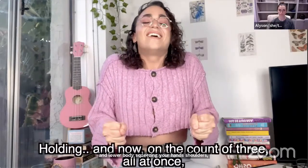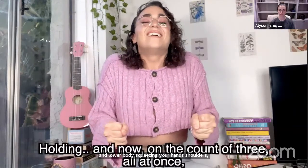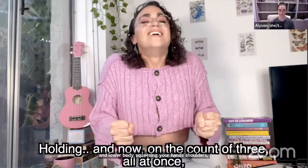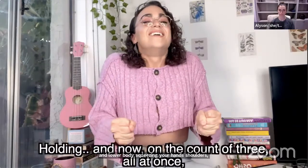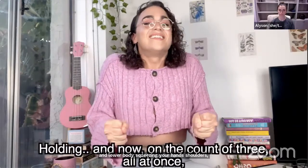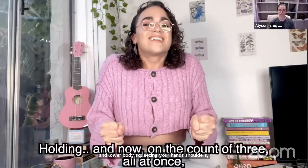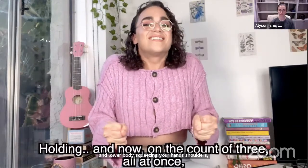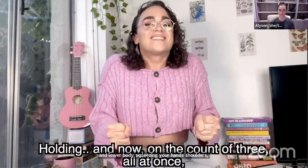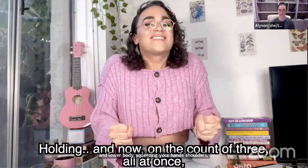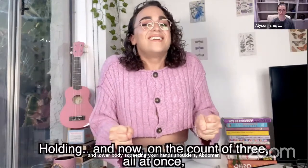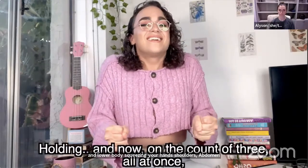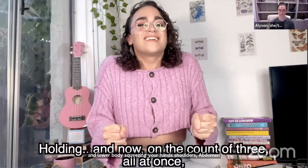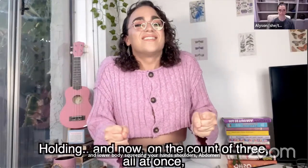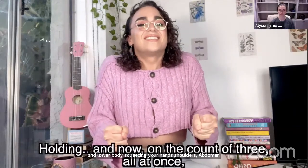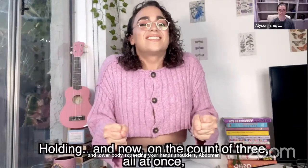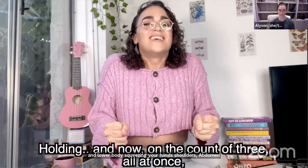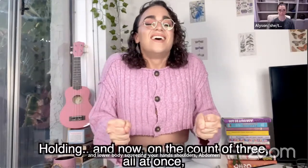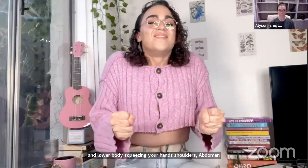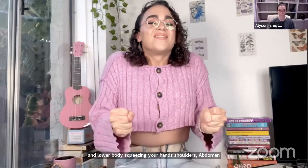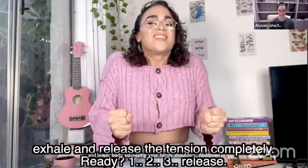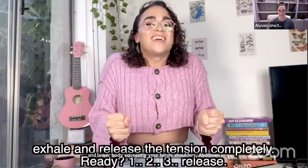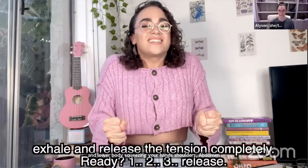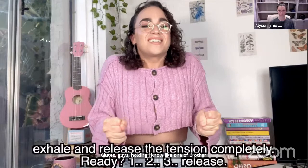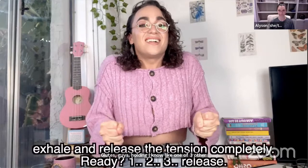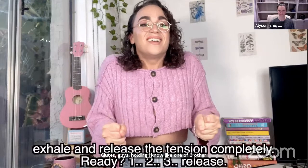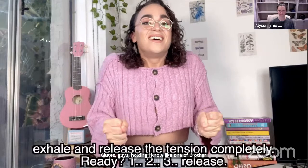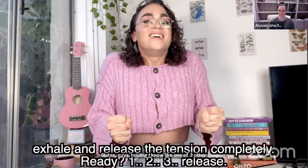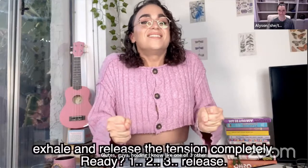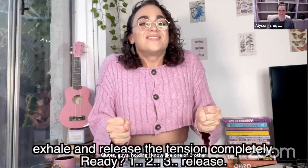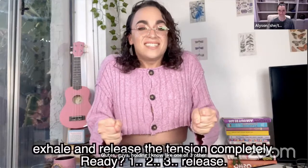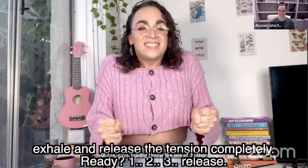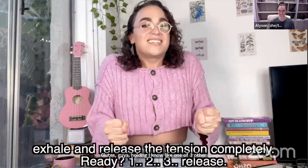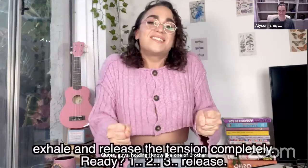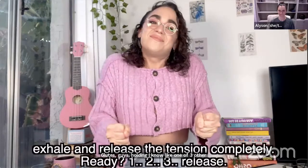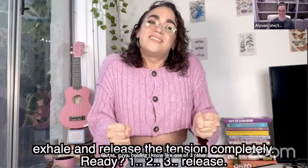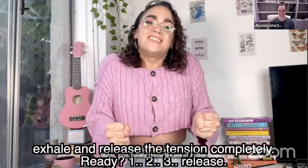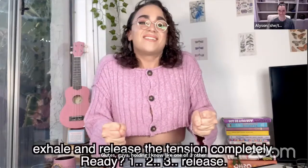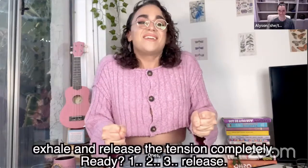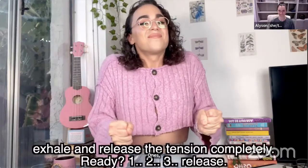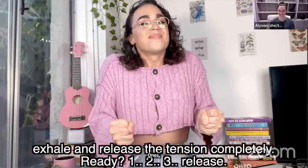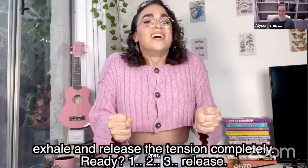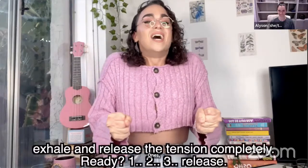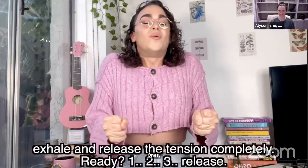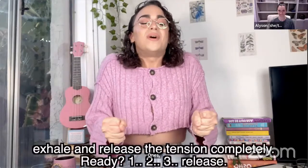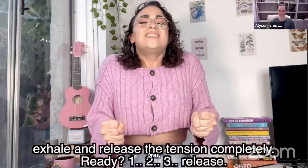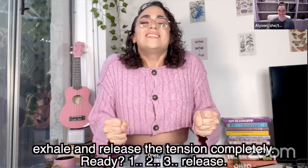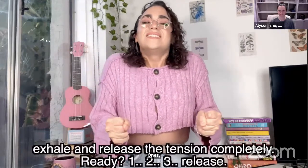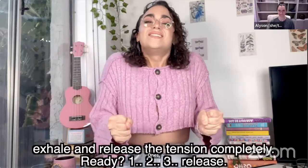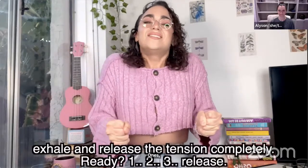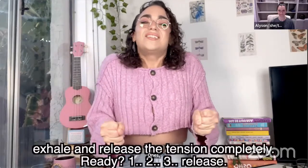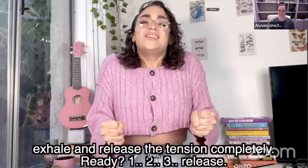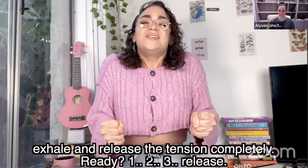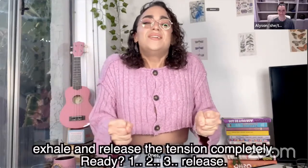And now, on the count of 3, all at once, exhale and release the tension completely. Ready?